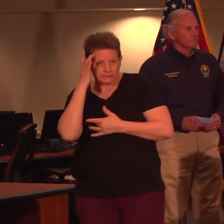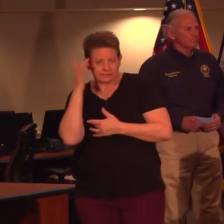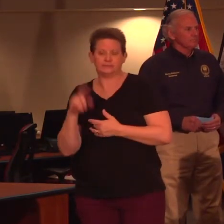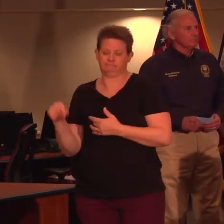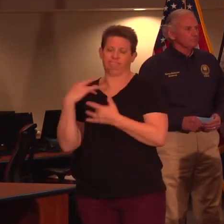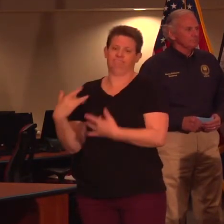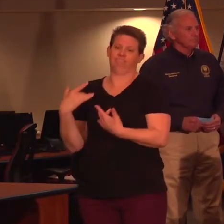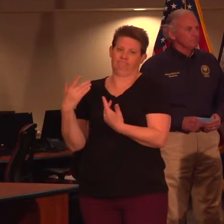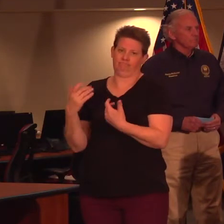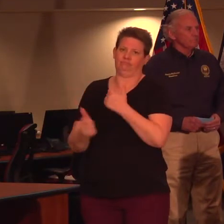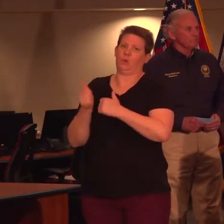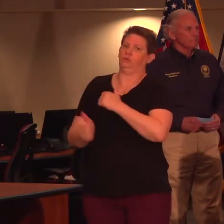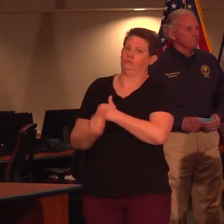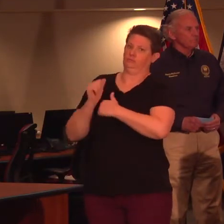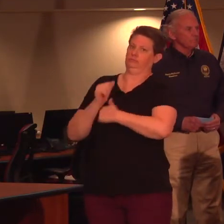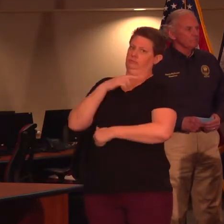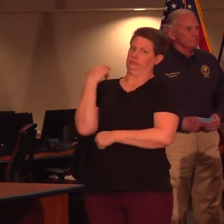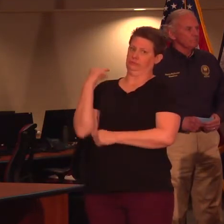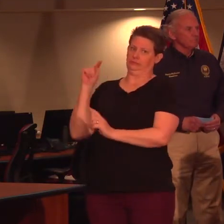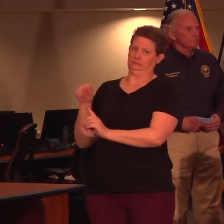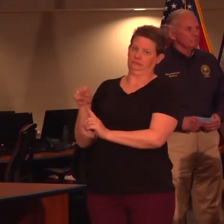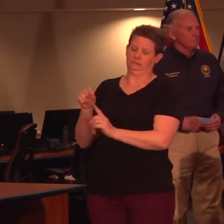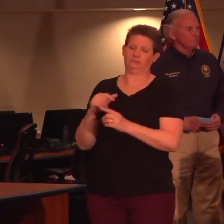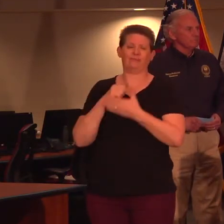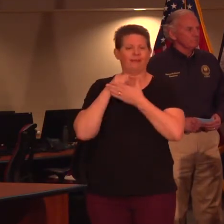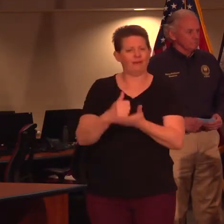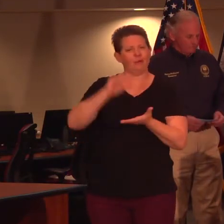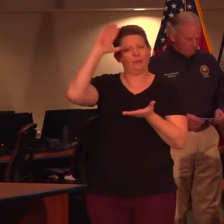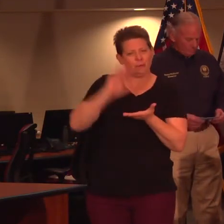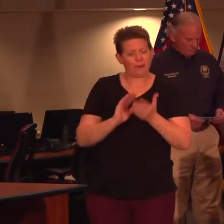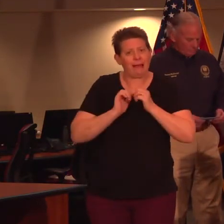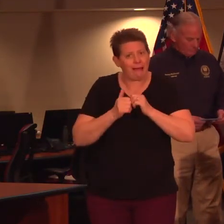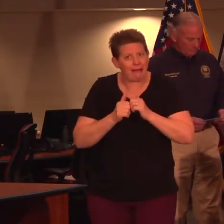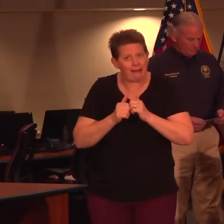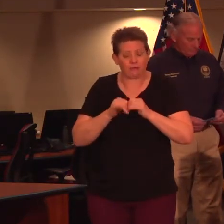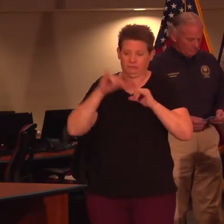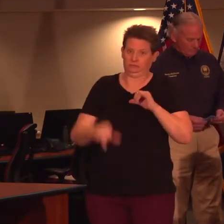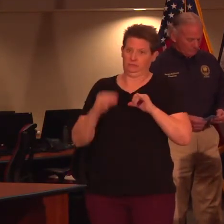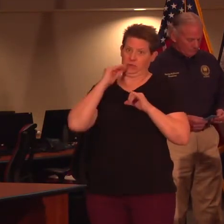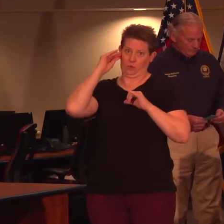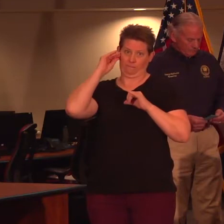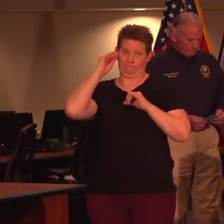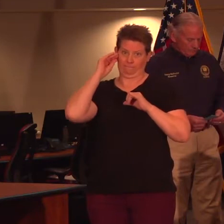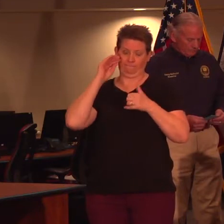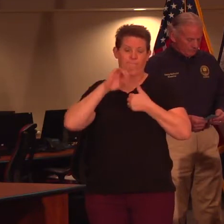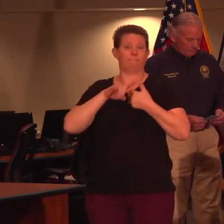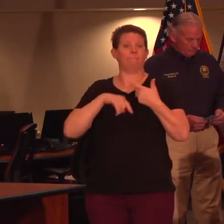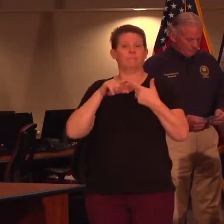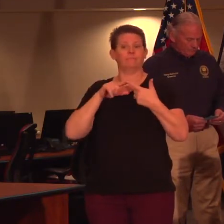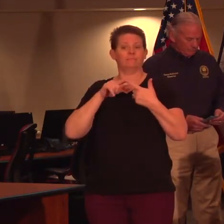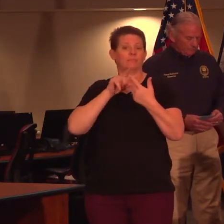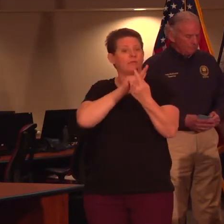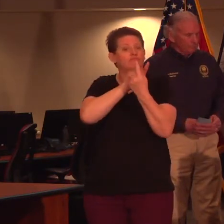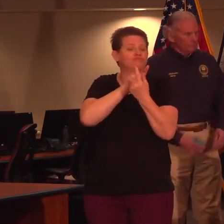risk. Help stop the spread of COVID-19 by staying home as much as possible, avoiding close